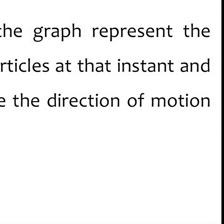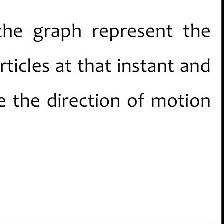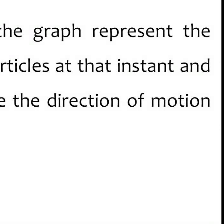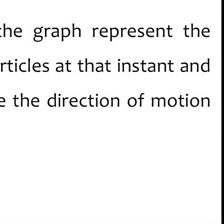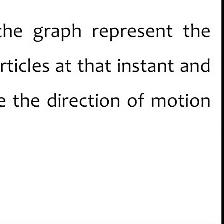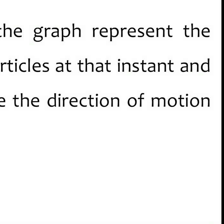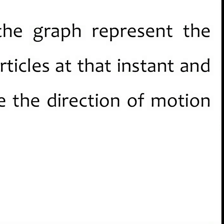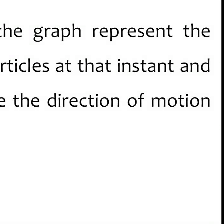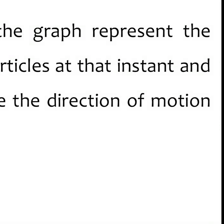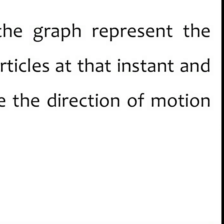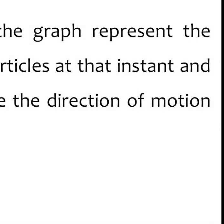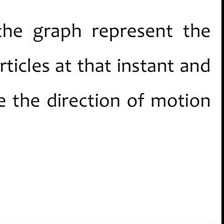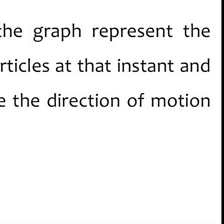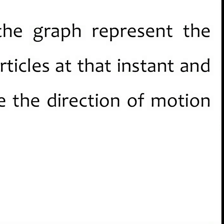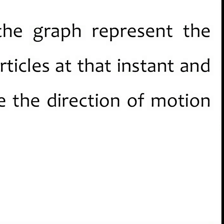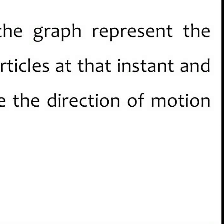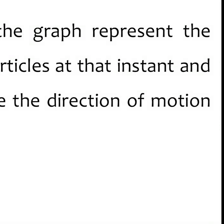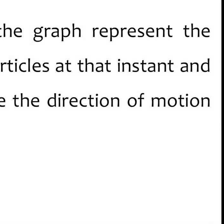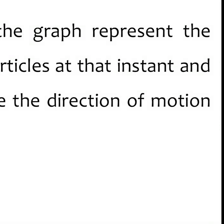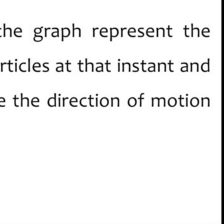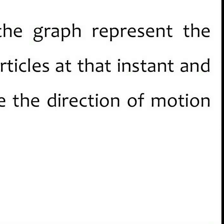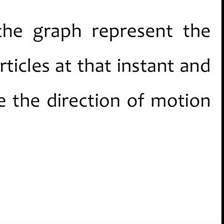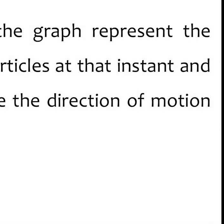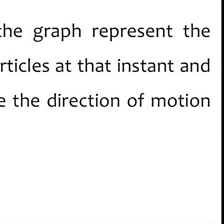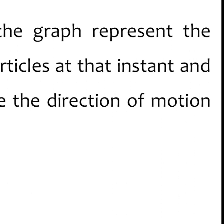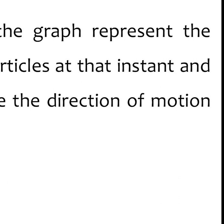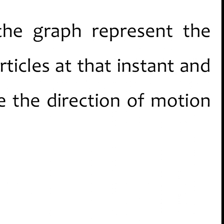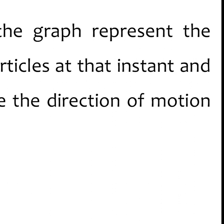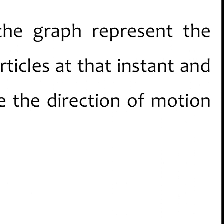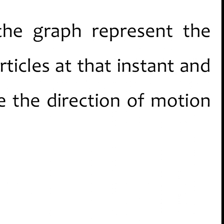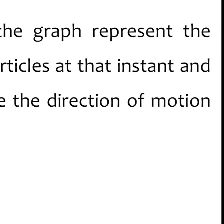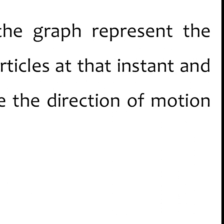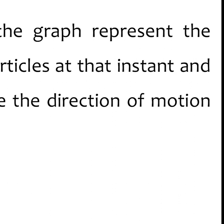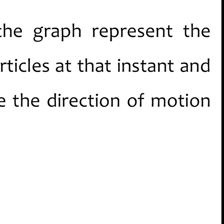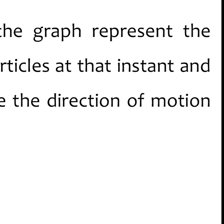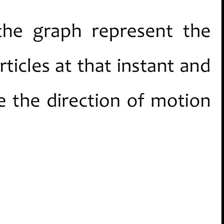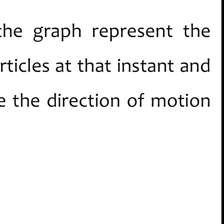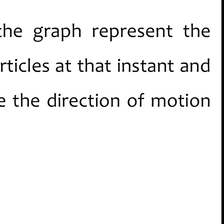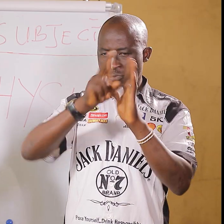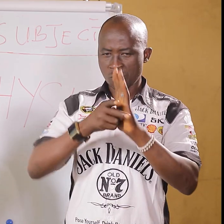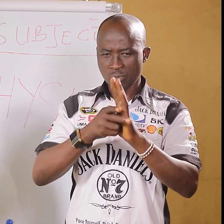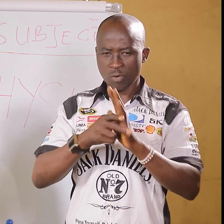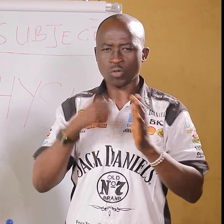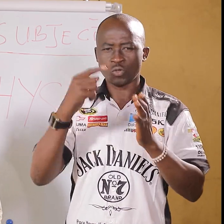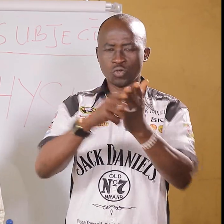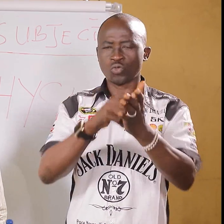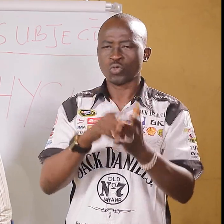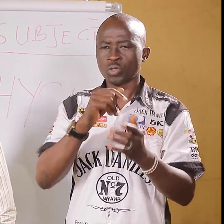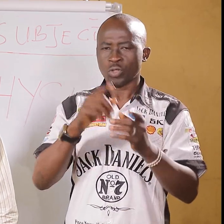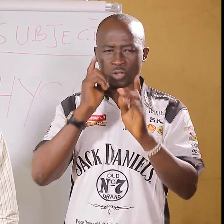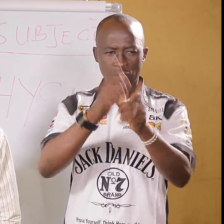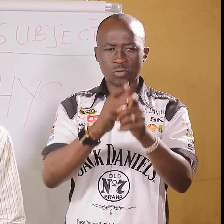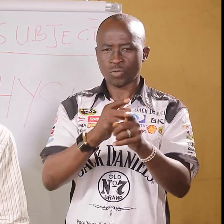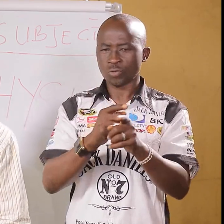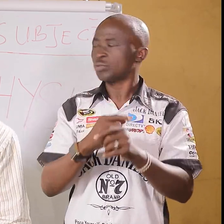particles don't move, only the wave that moves through the medium. And the arrows indicate the direction of motion of the particles. The particles' direction